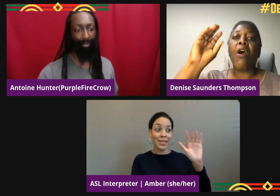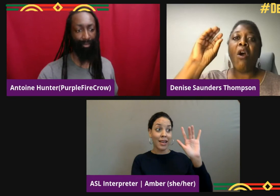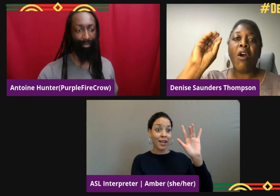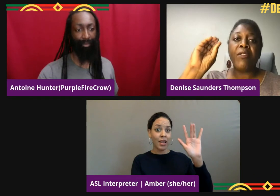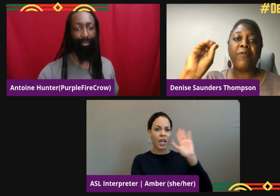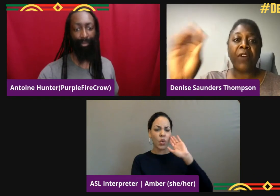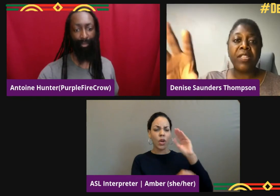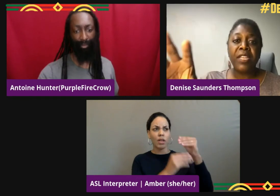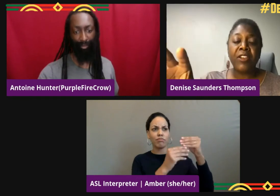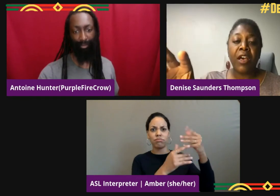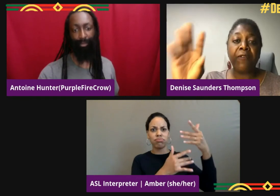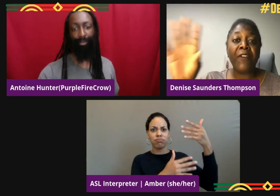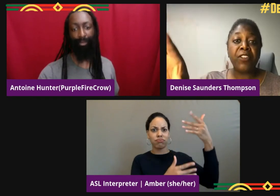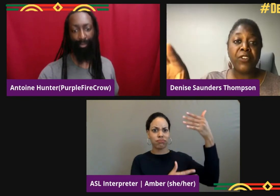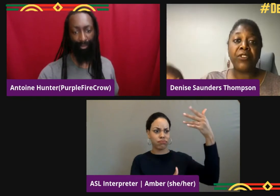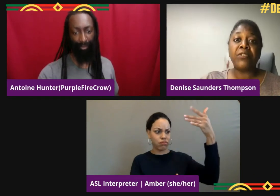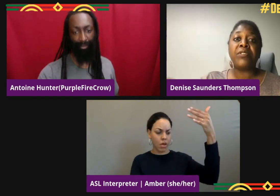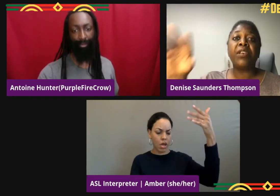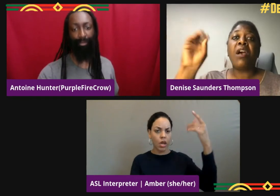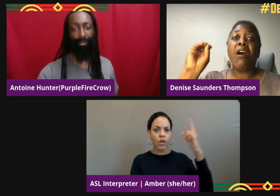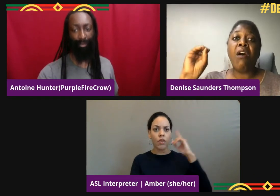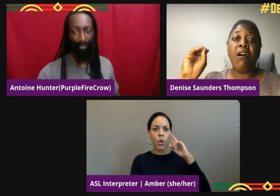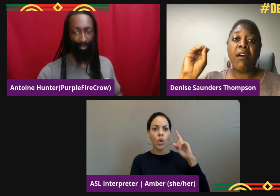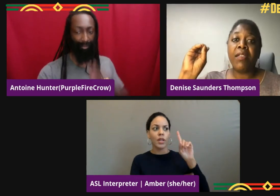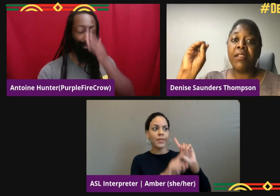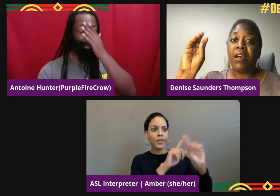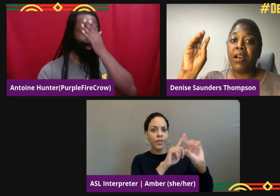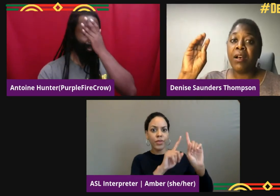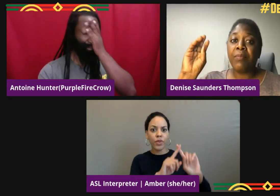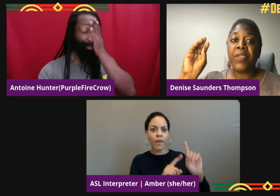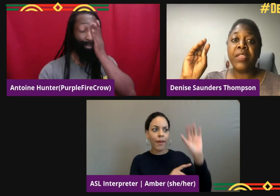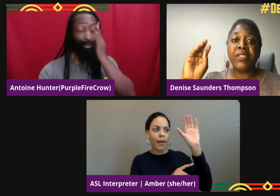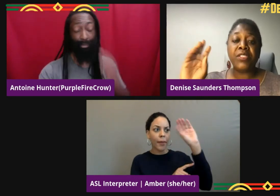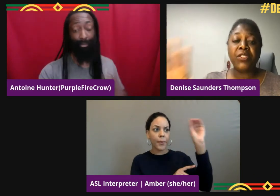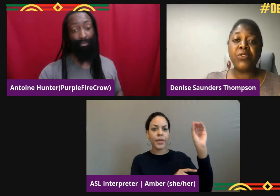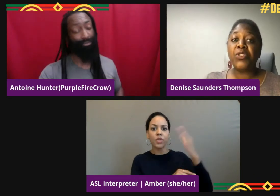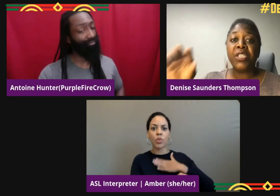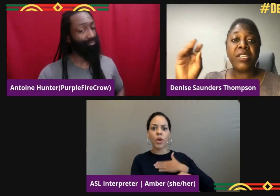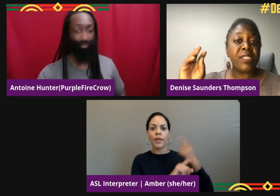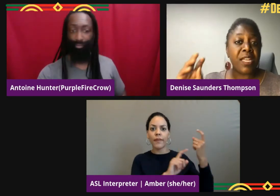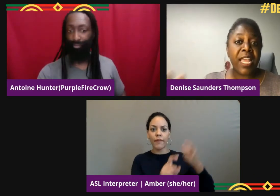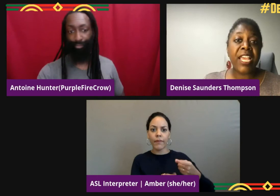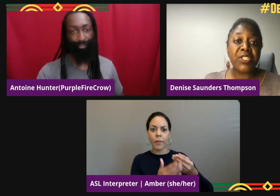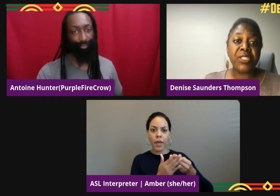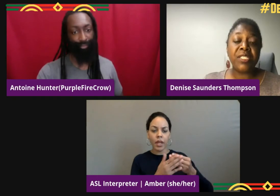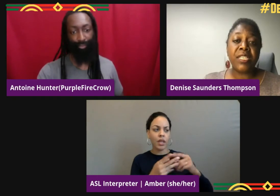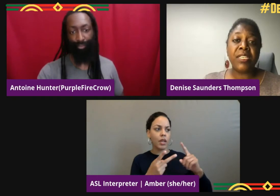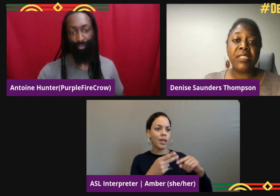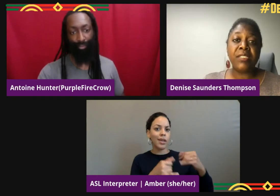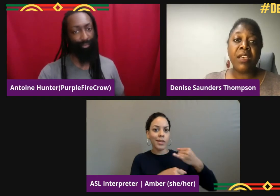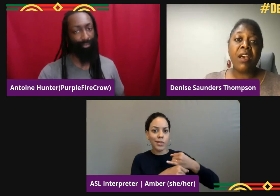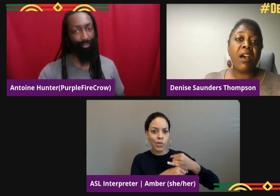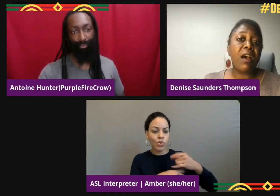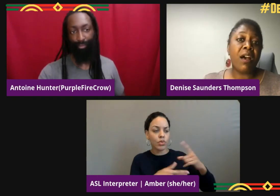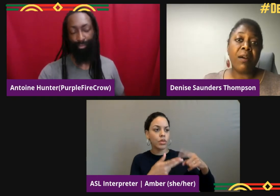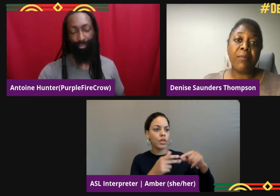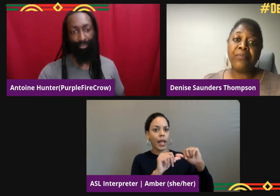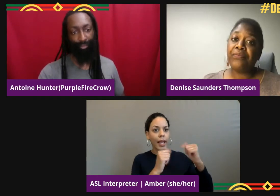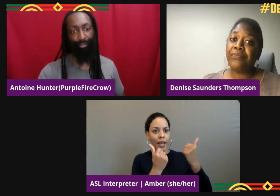information on funders, on institutions, on agencies,